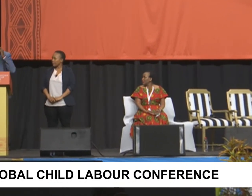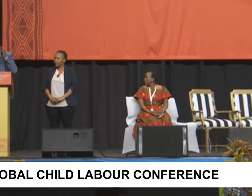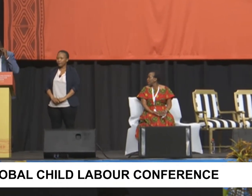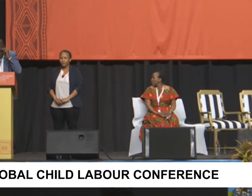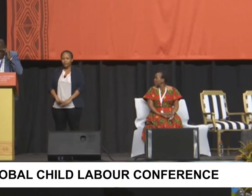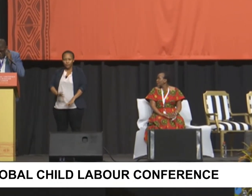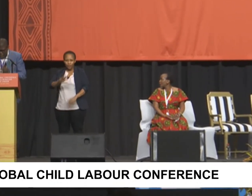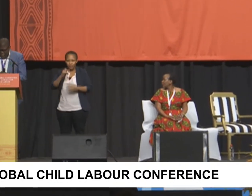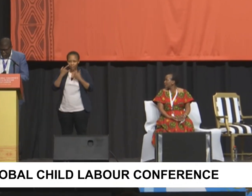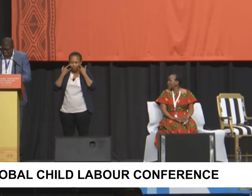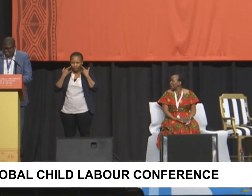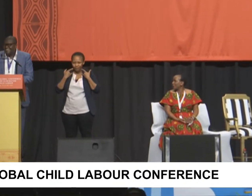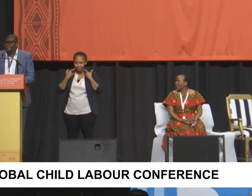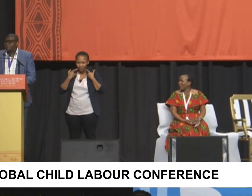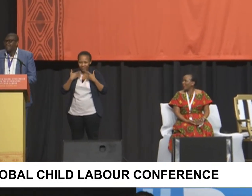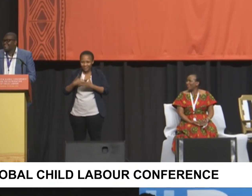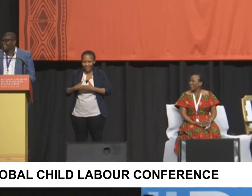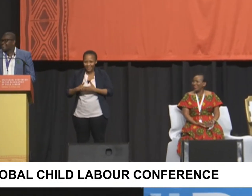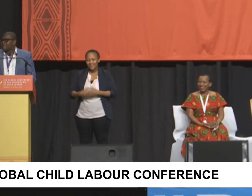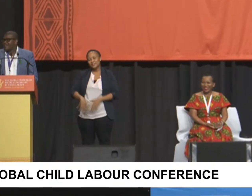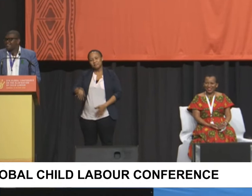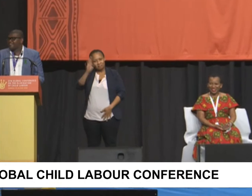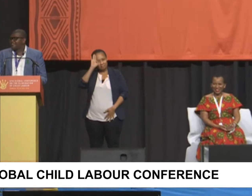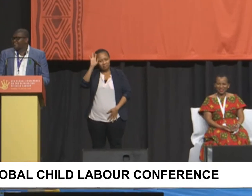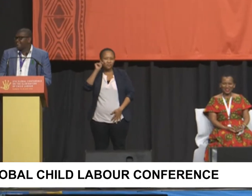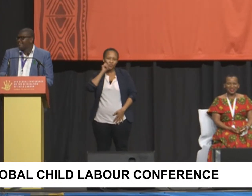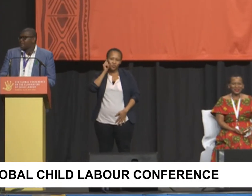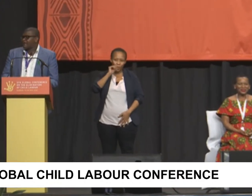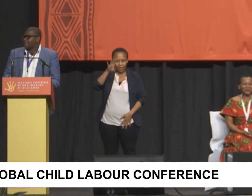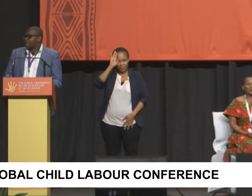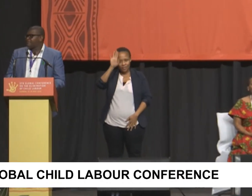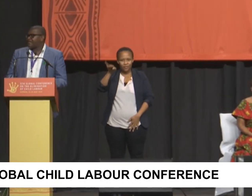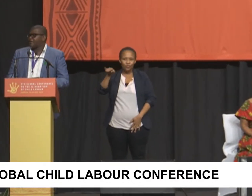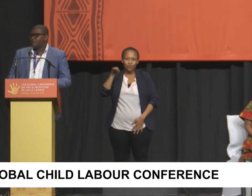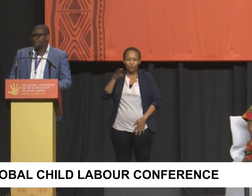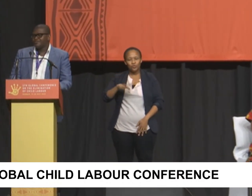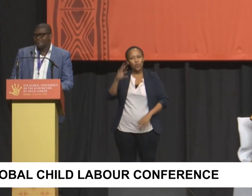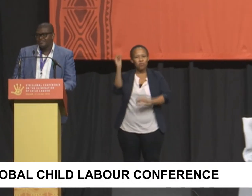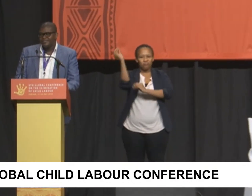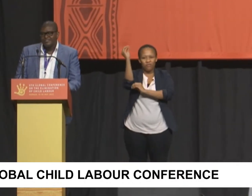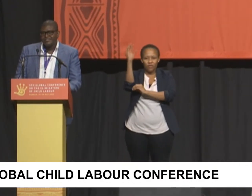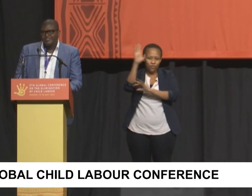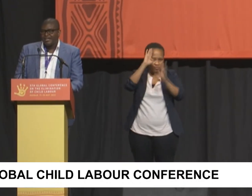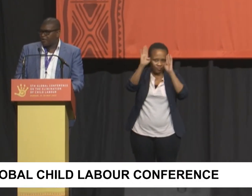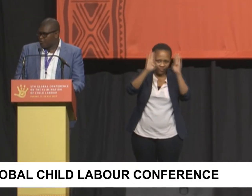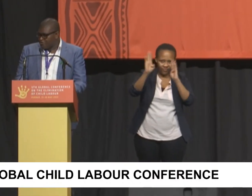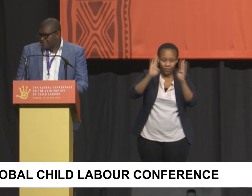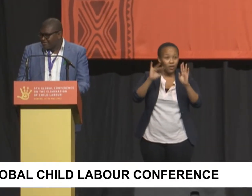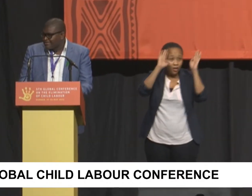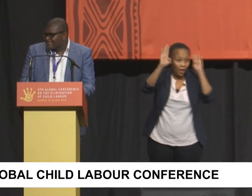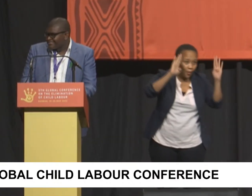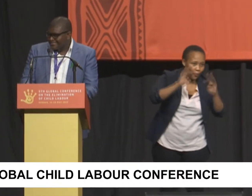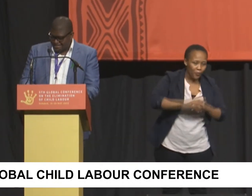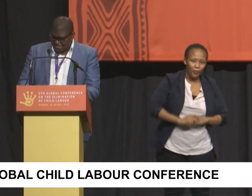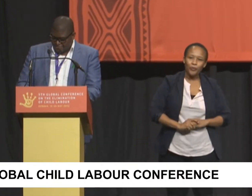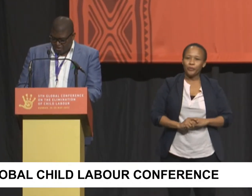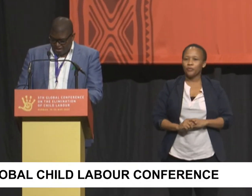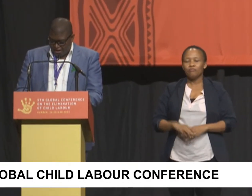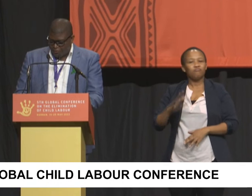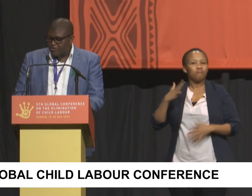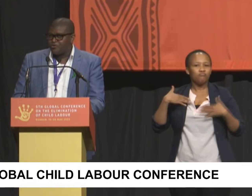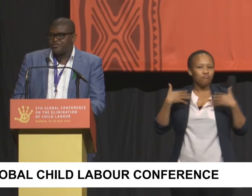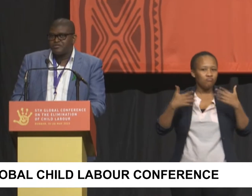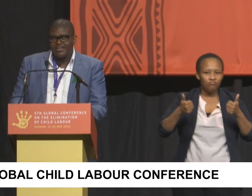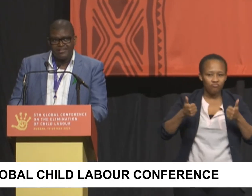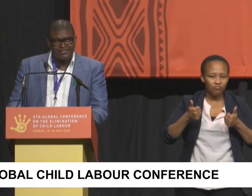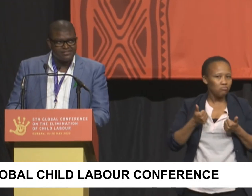Can I take my mask off? Dumelang, Sanbonani, good afternoon, hello. Hello, Sanbonani,